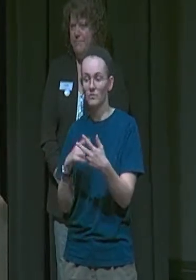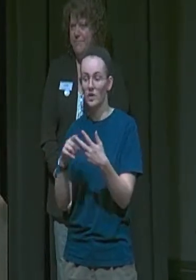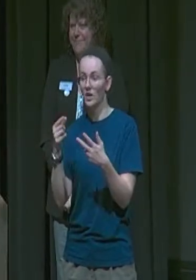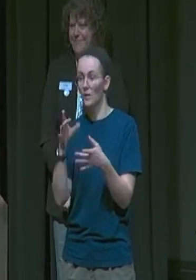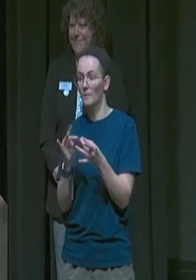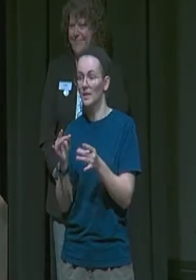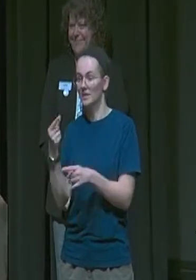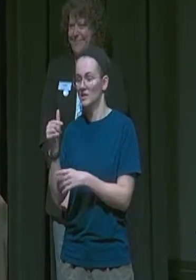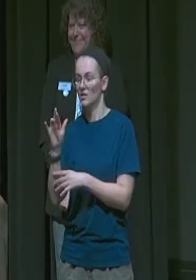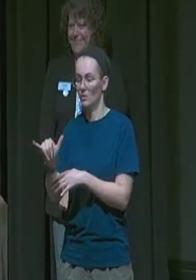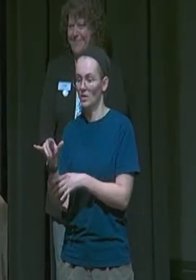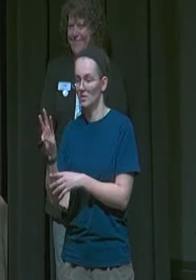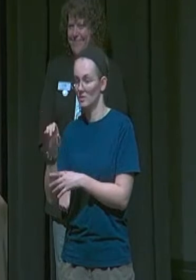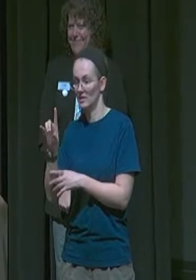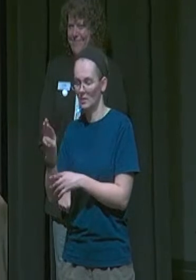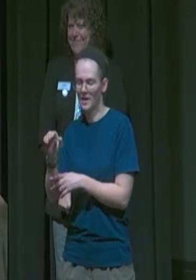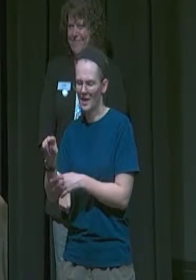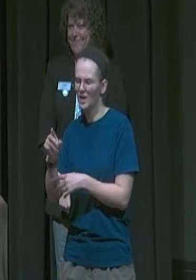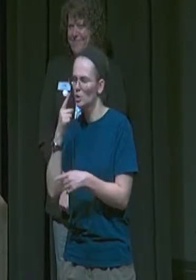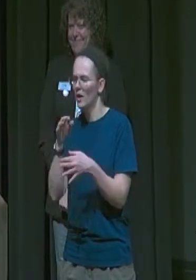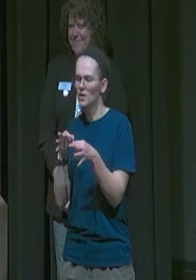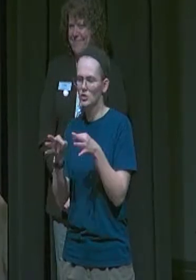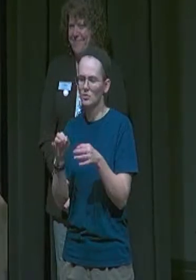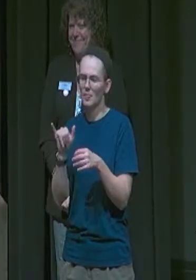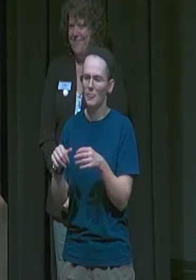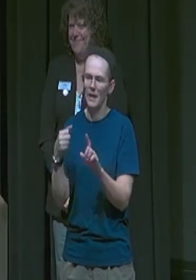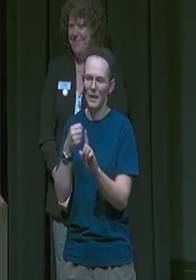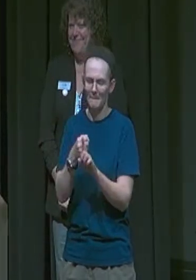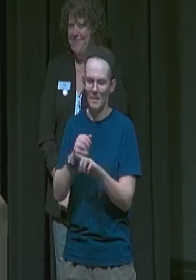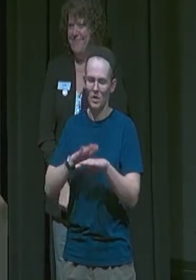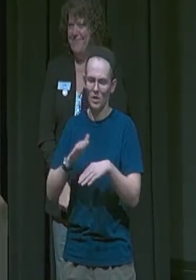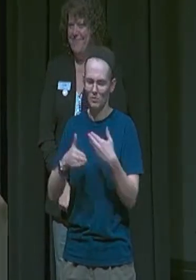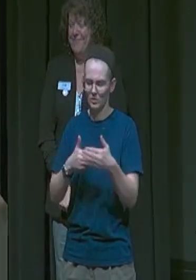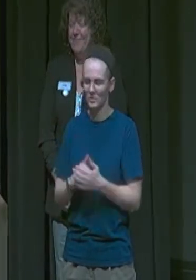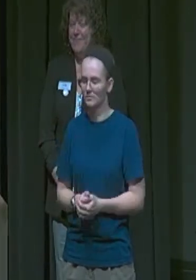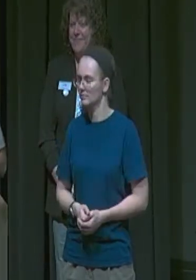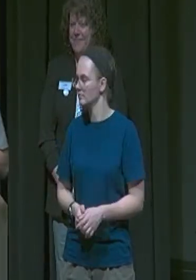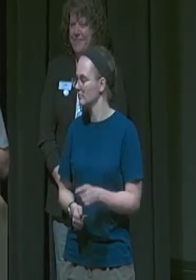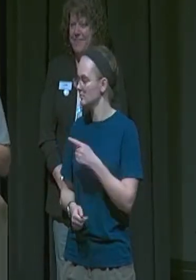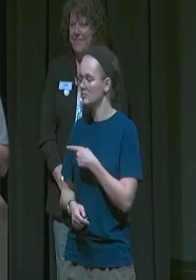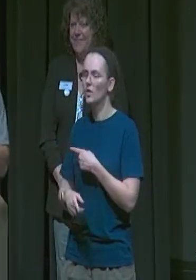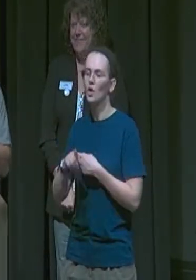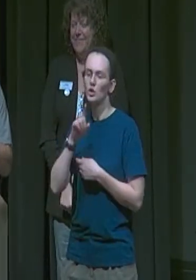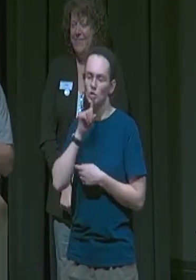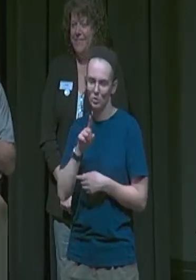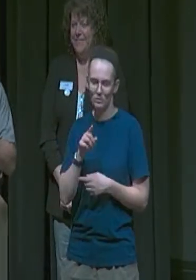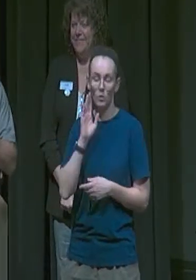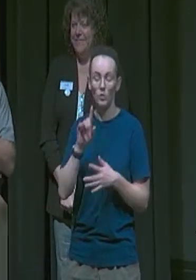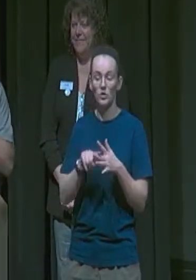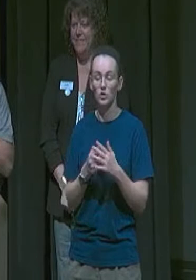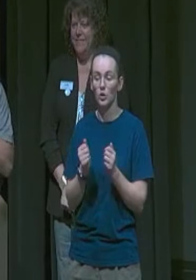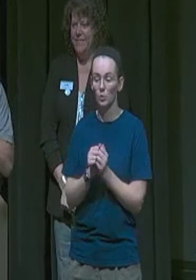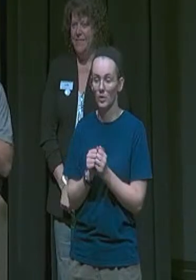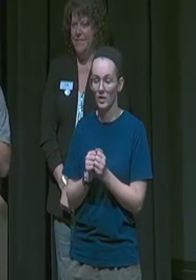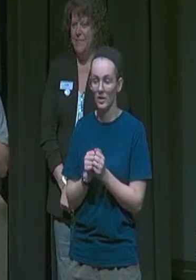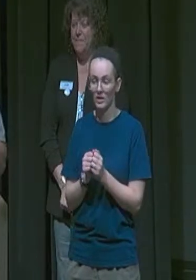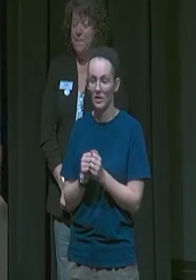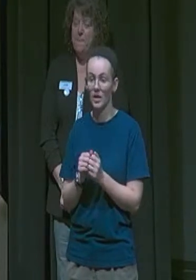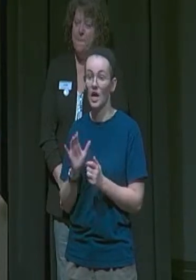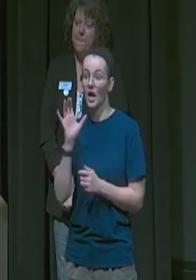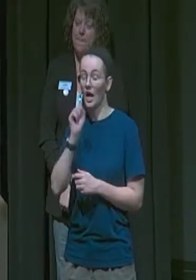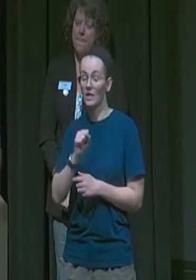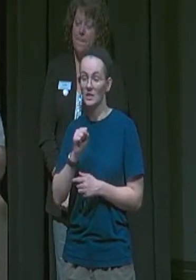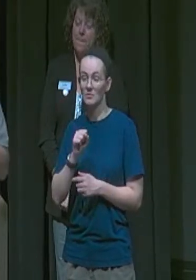talk a little bit about his impact on this whole thing? Sure. So we'll start with the